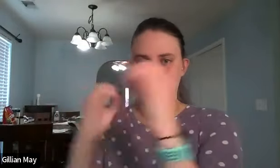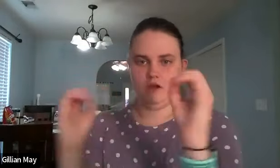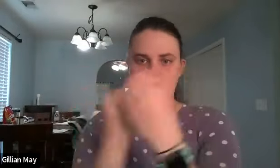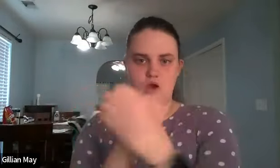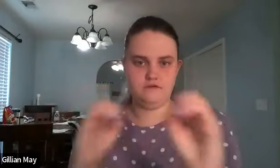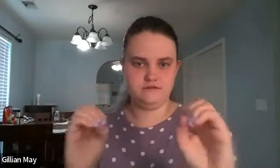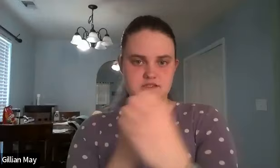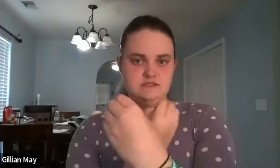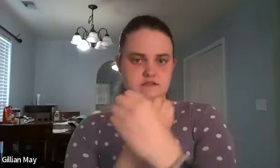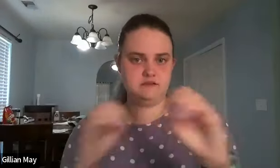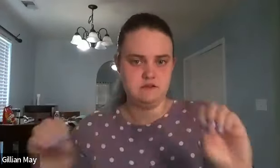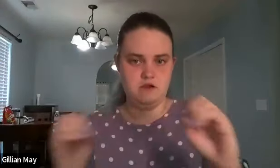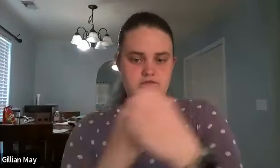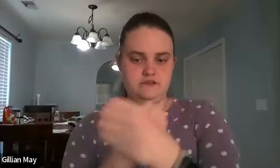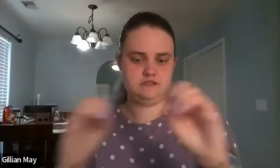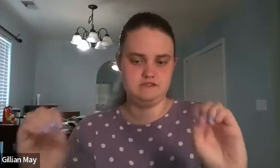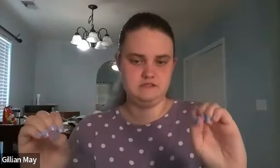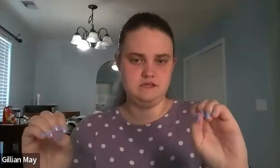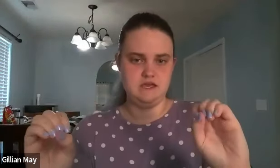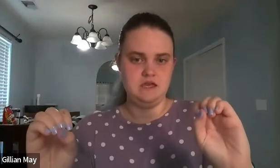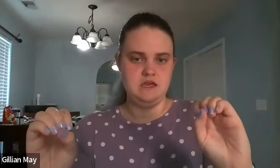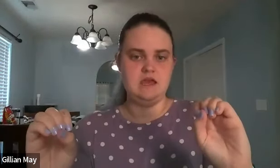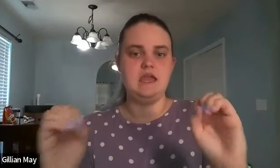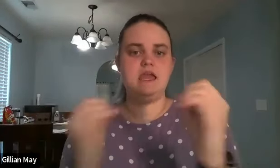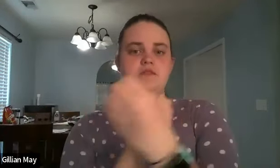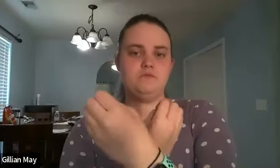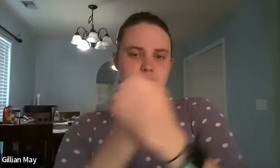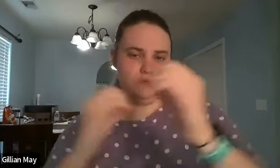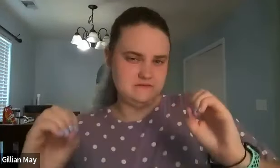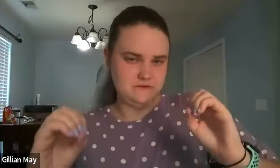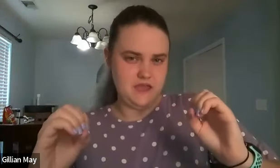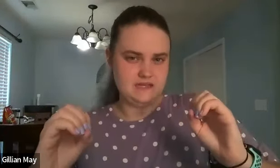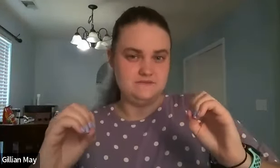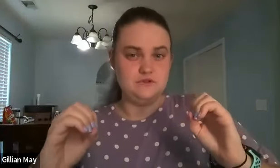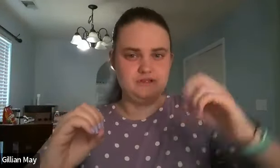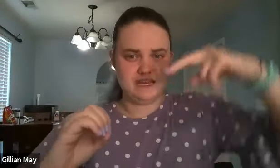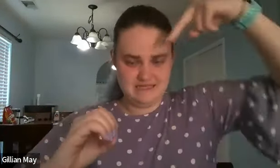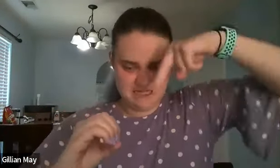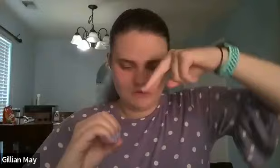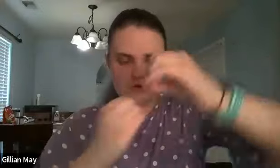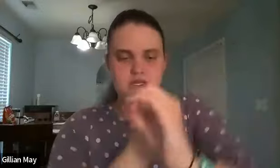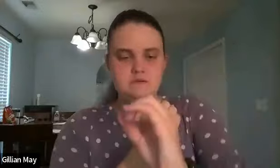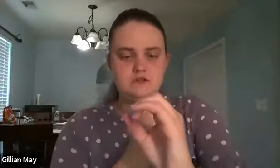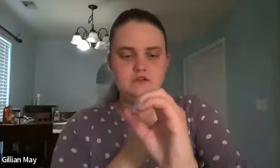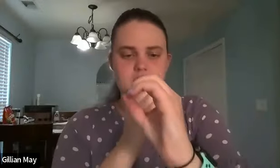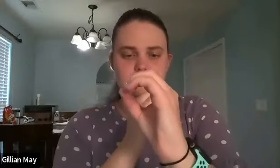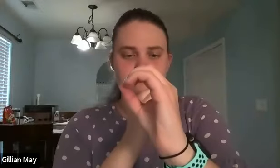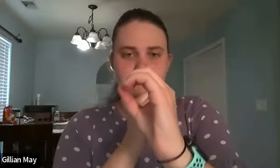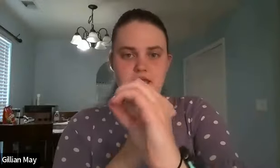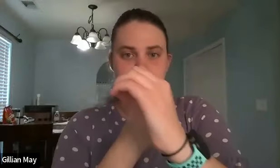out, office, office. And the reason for that is if you looked at it downward, it would look like I'm going, like I'm